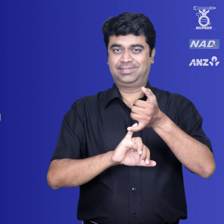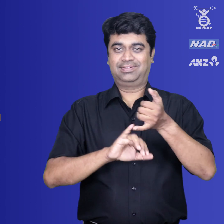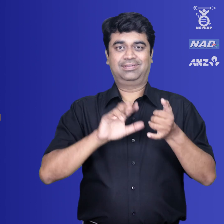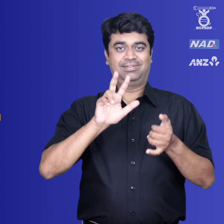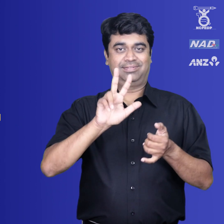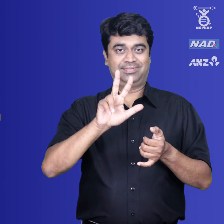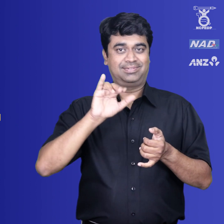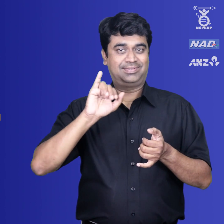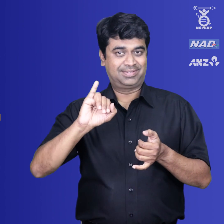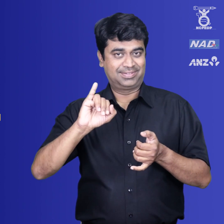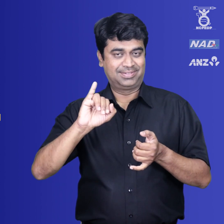86.